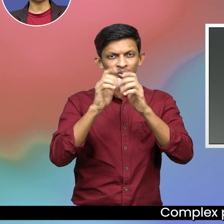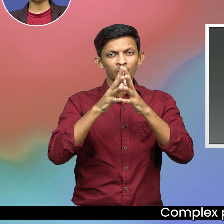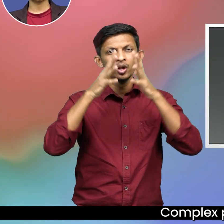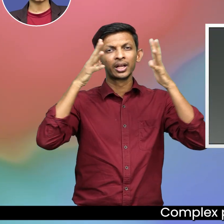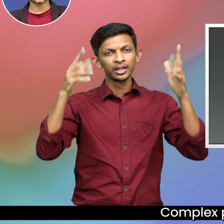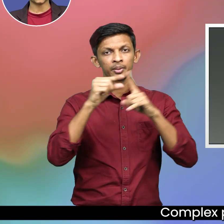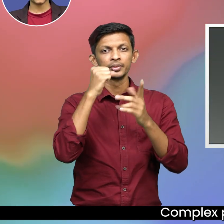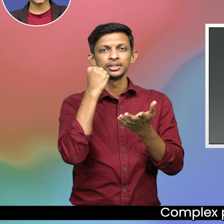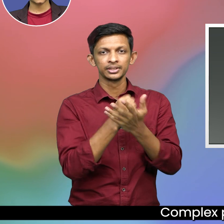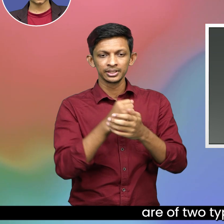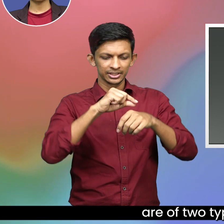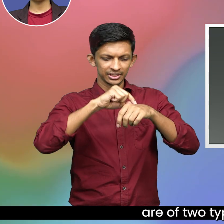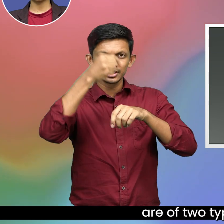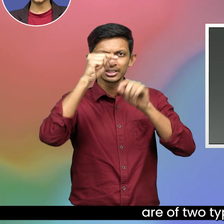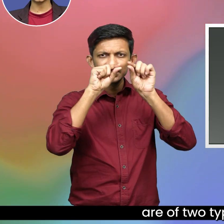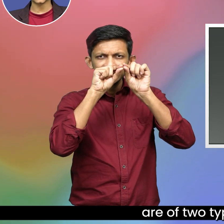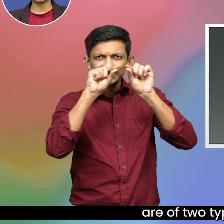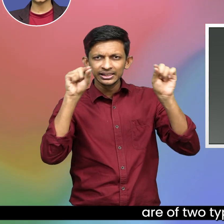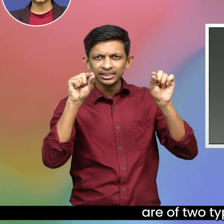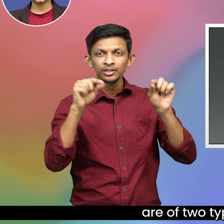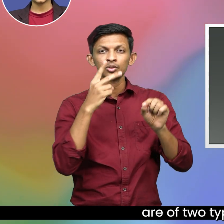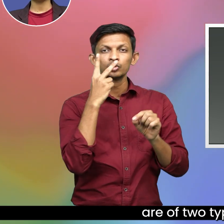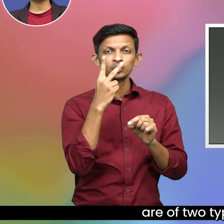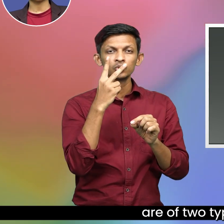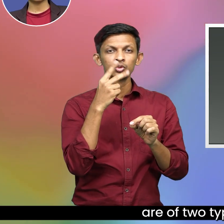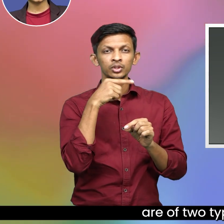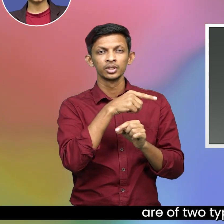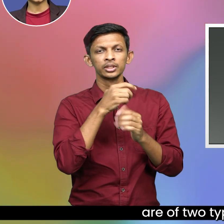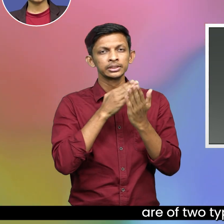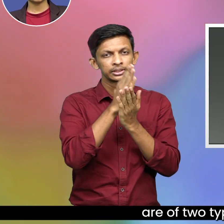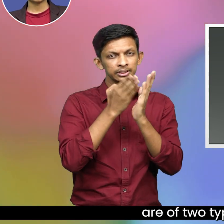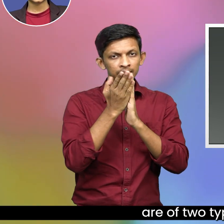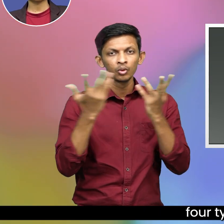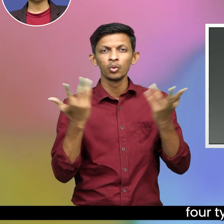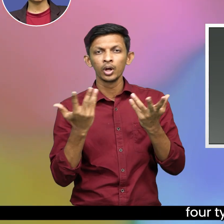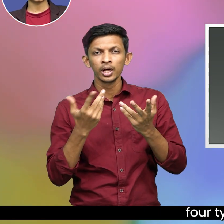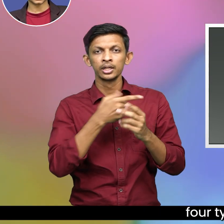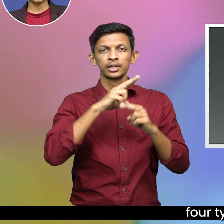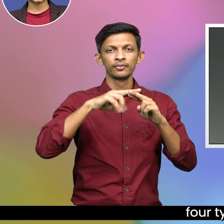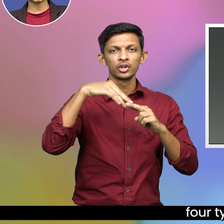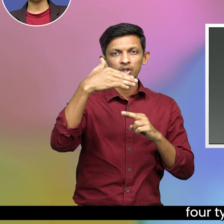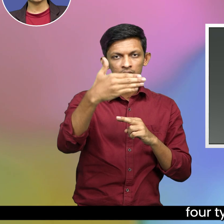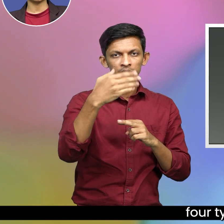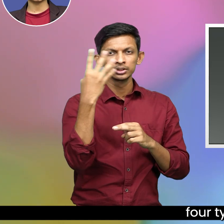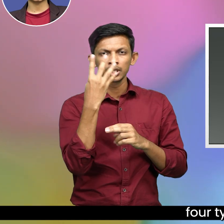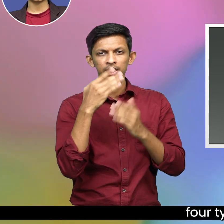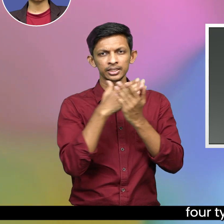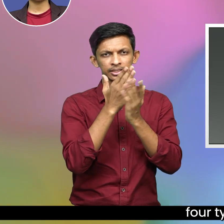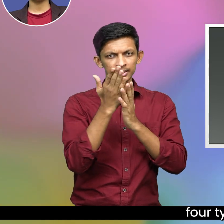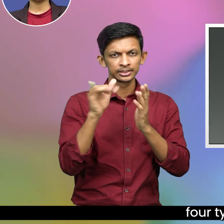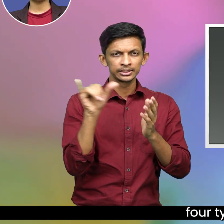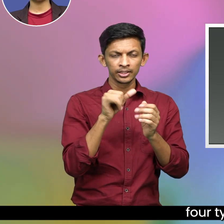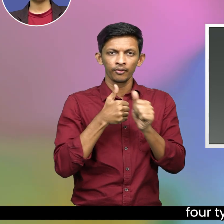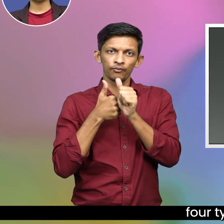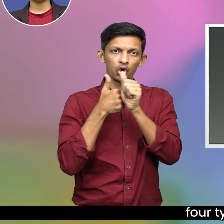Complex permanent tissues are of two types, which are further four types as follows.